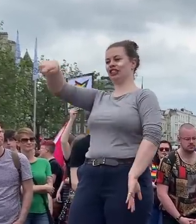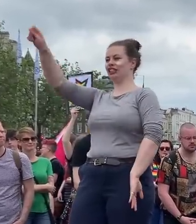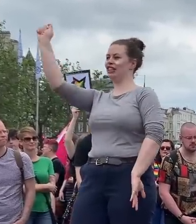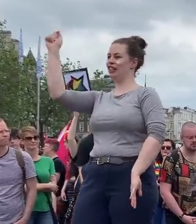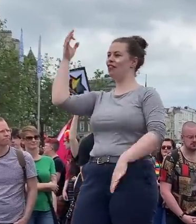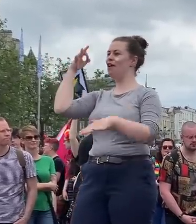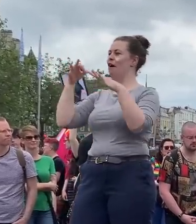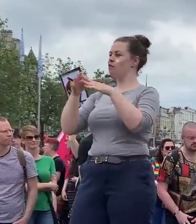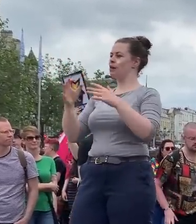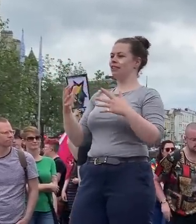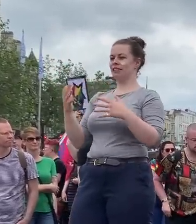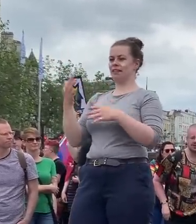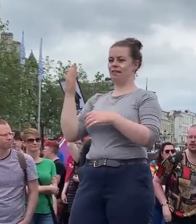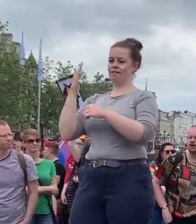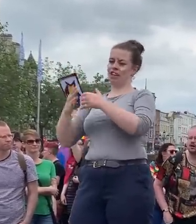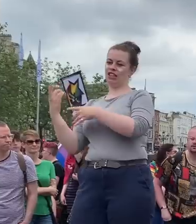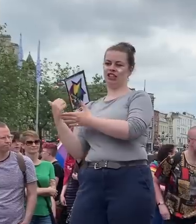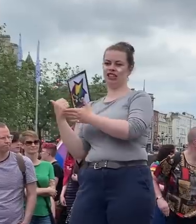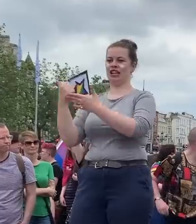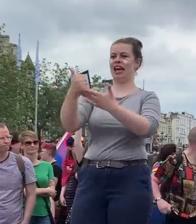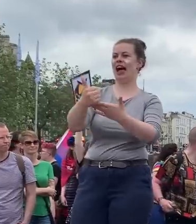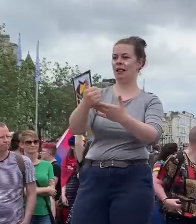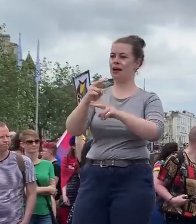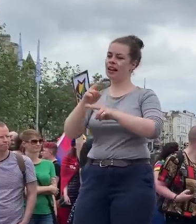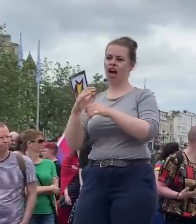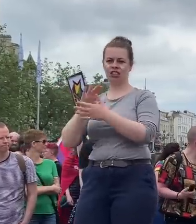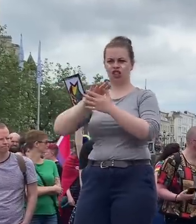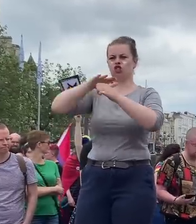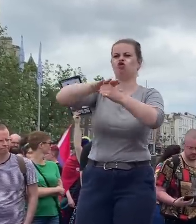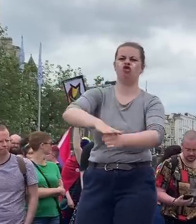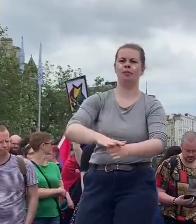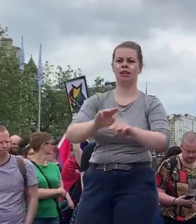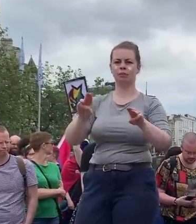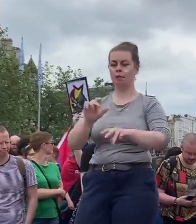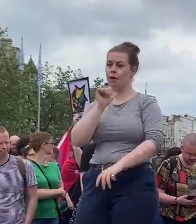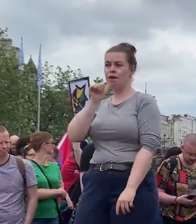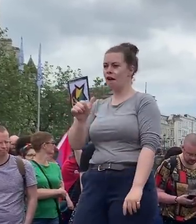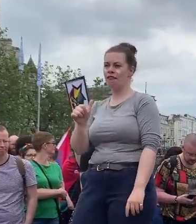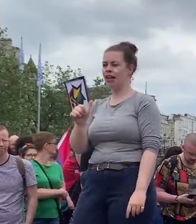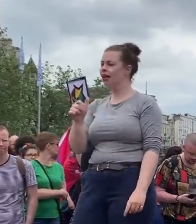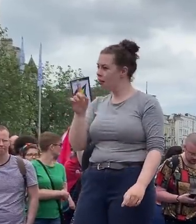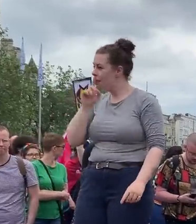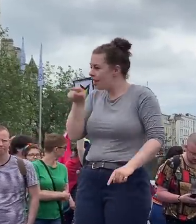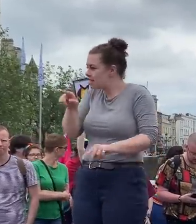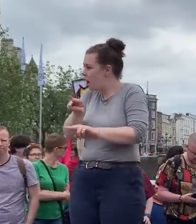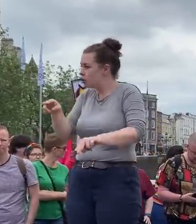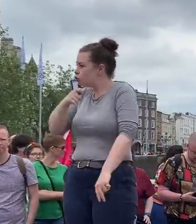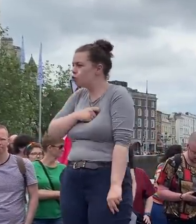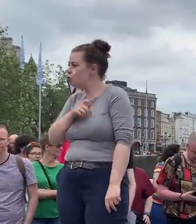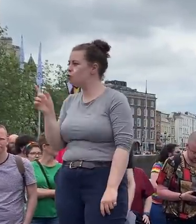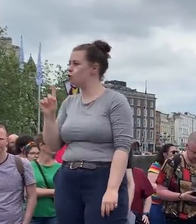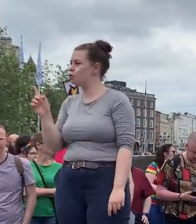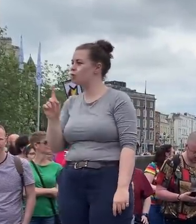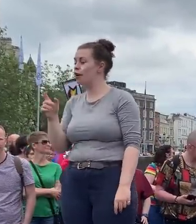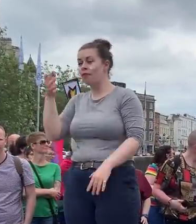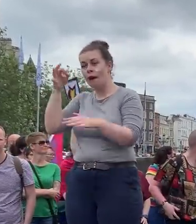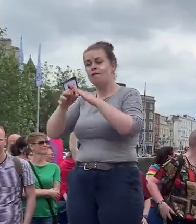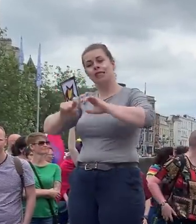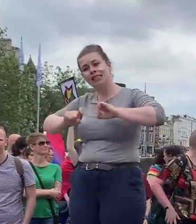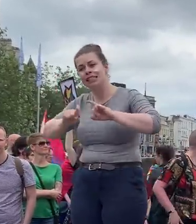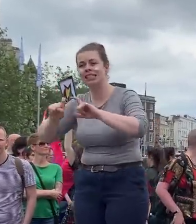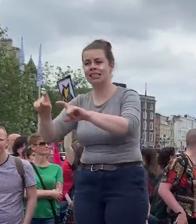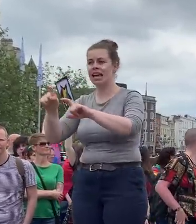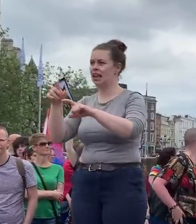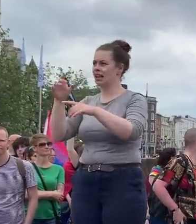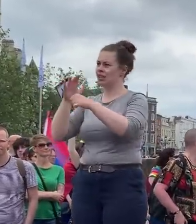state is no longer a source of discrimination or a vector for violence against the LGBT community. And it is. The state is still